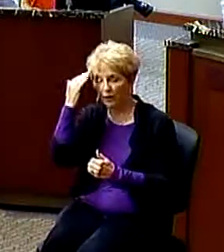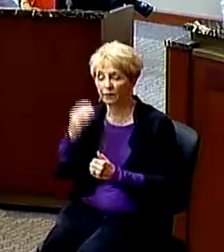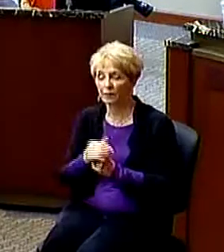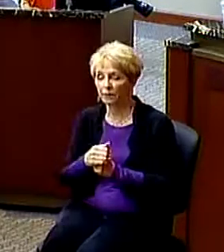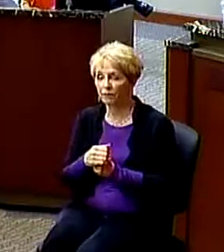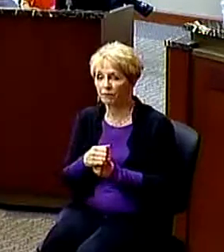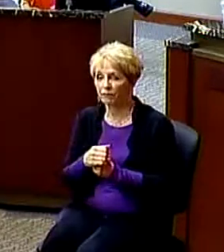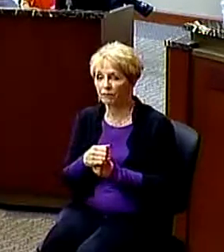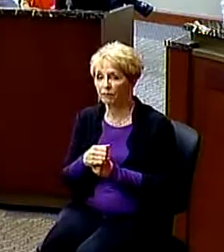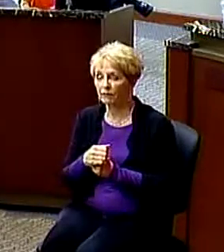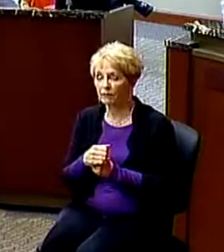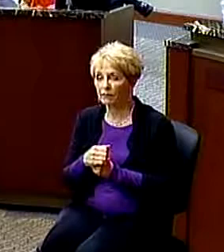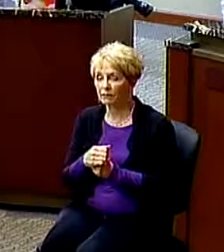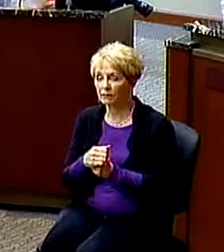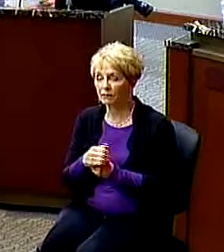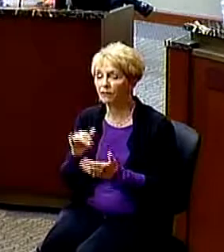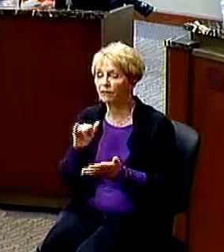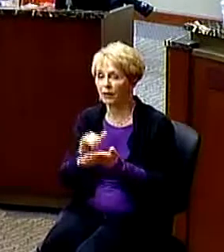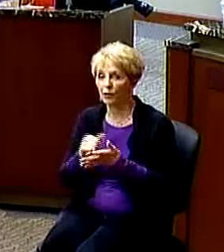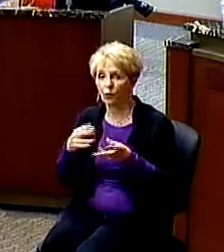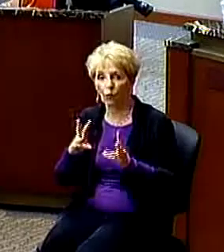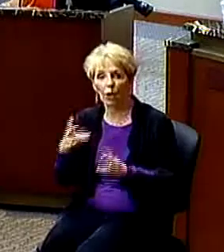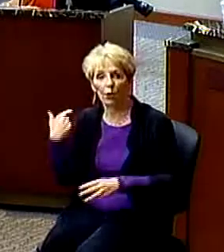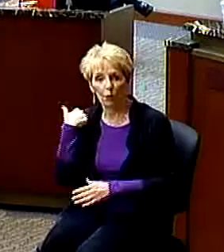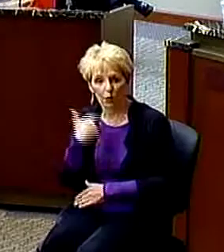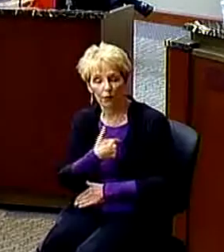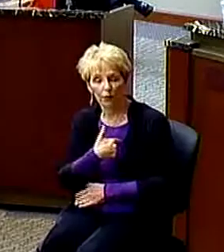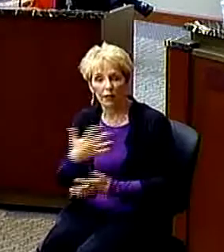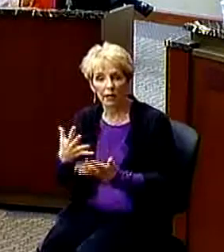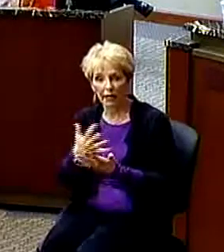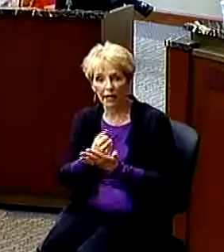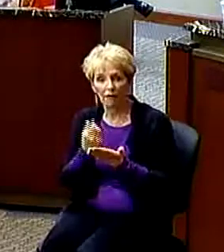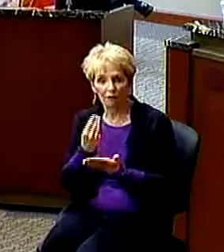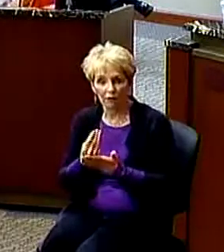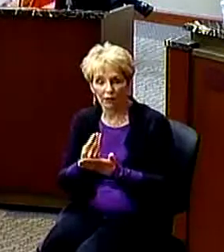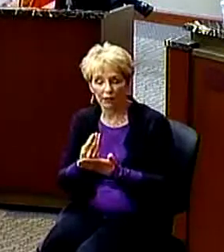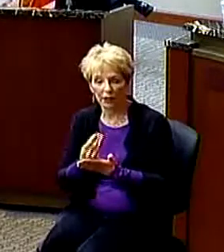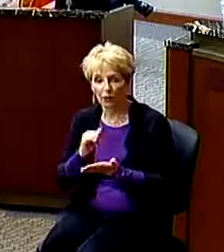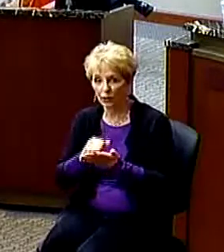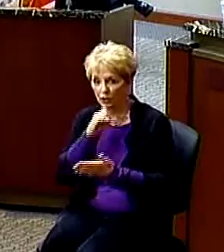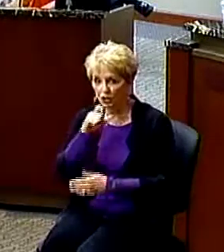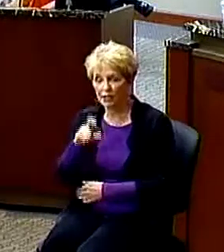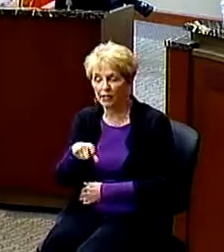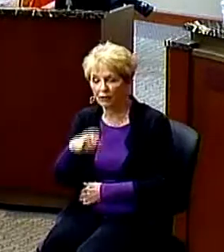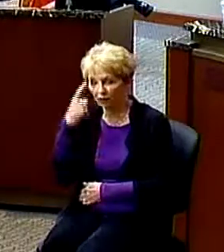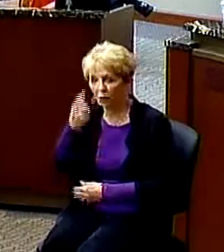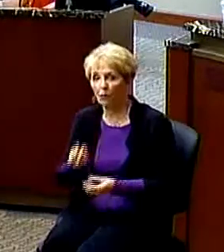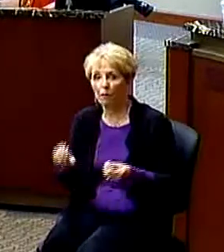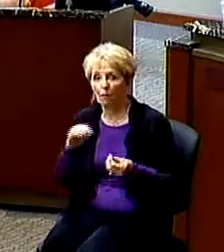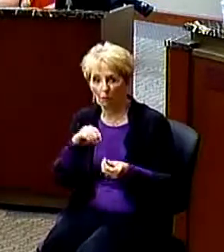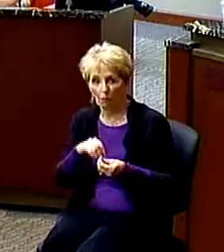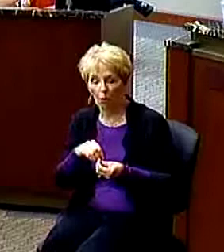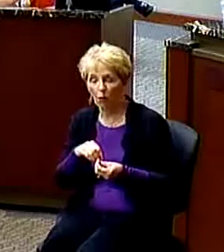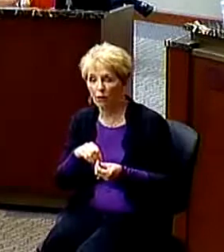and that's the way we are going to get funding, which is needed for more